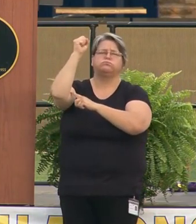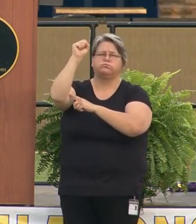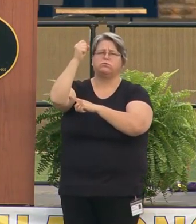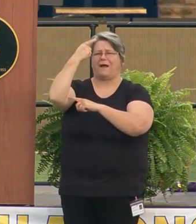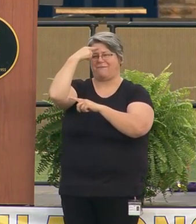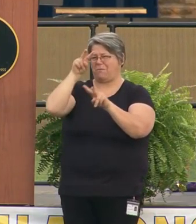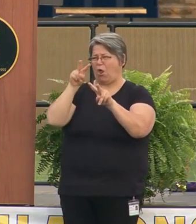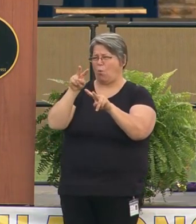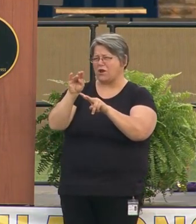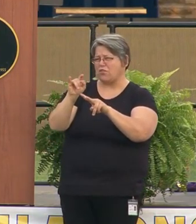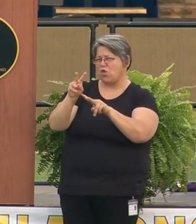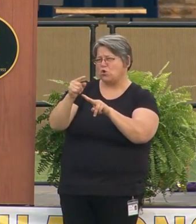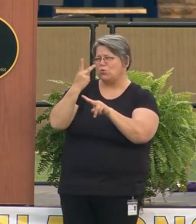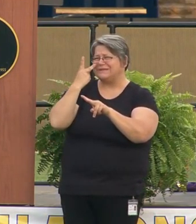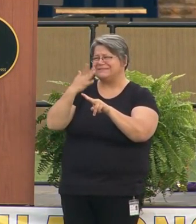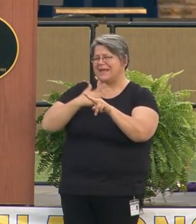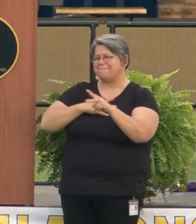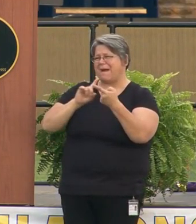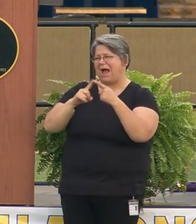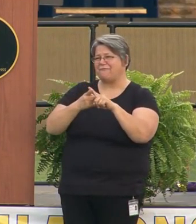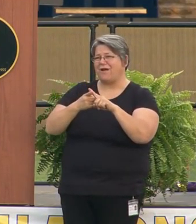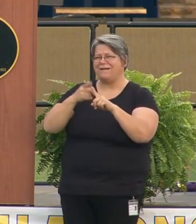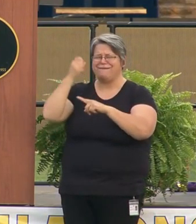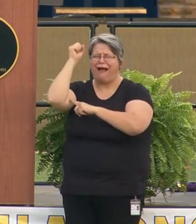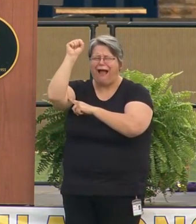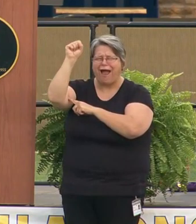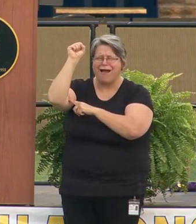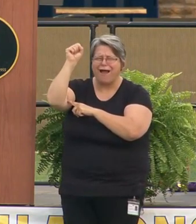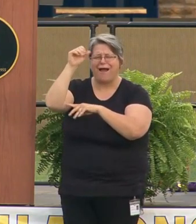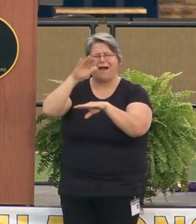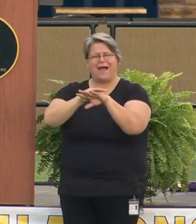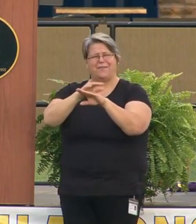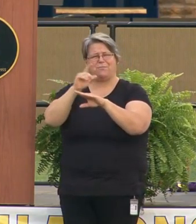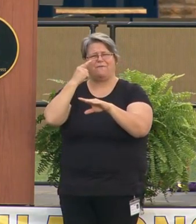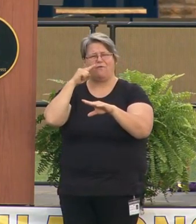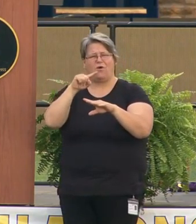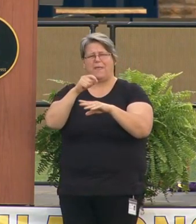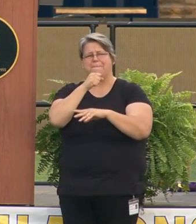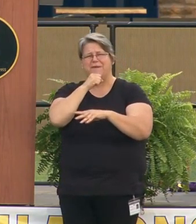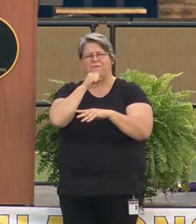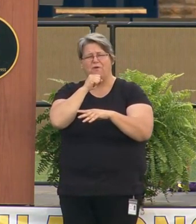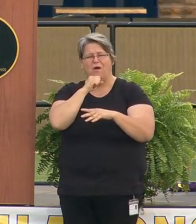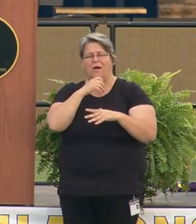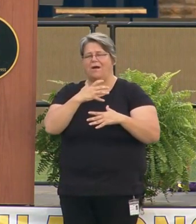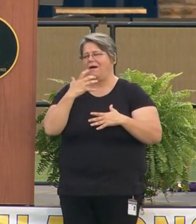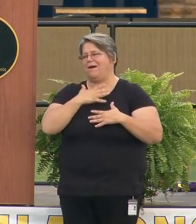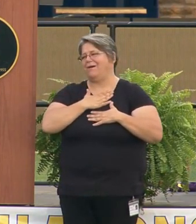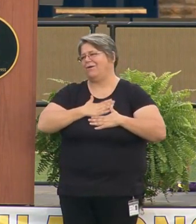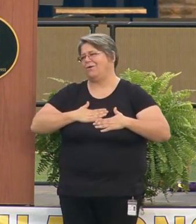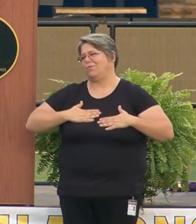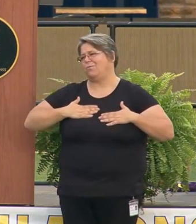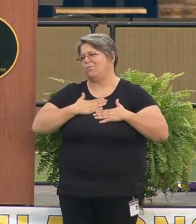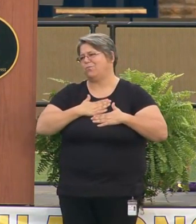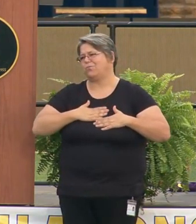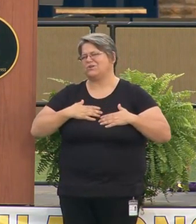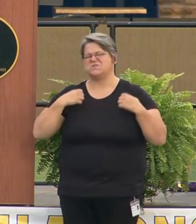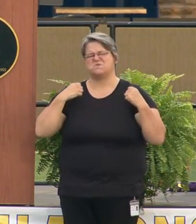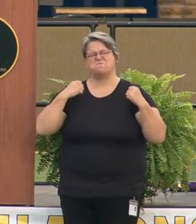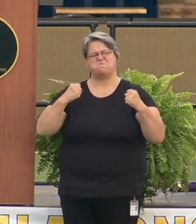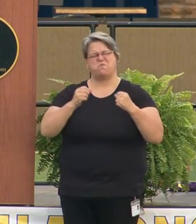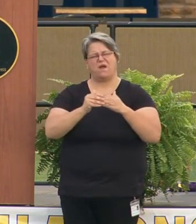the news and seeing my peers on TV screaming their hearts out into the microphones. We appreciate your fearless leadership